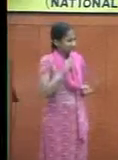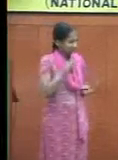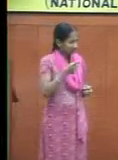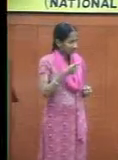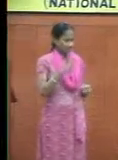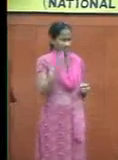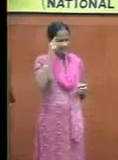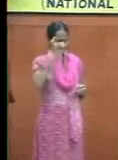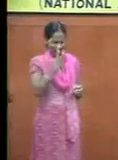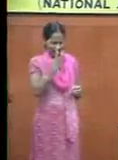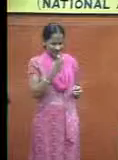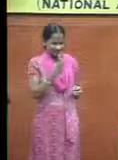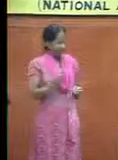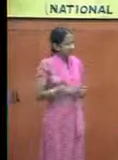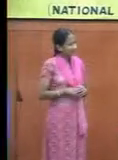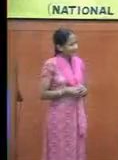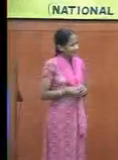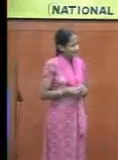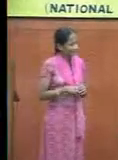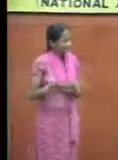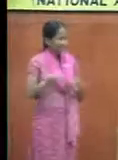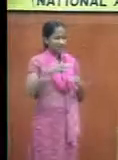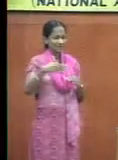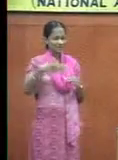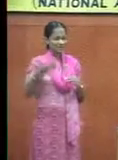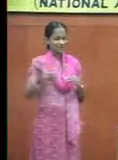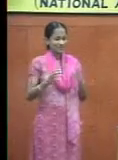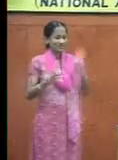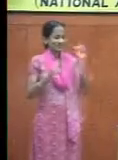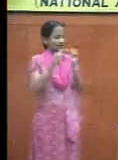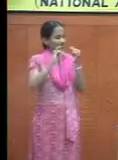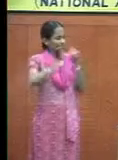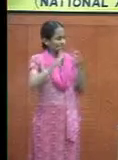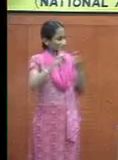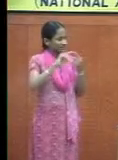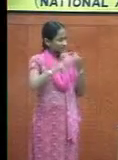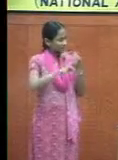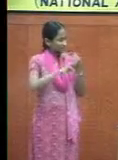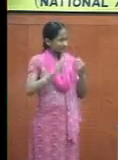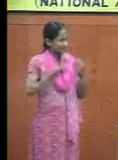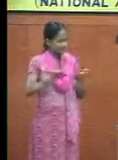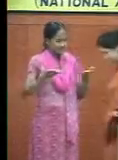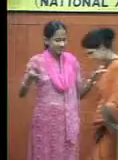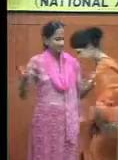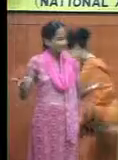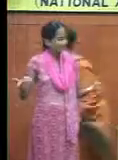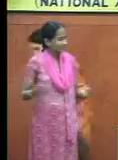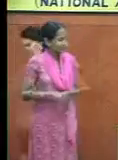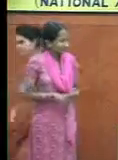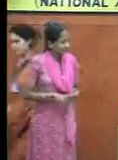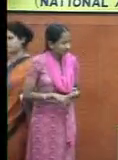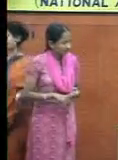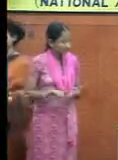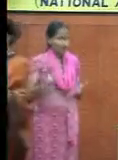proactive, automatically you will see a large number of cases, a large number of decisions having gone out,